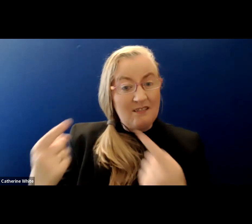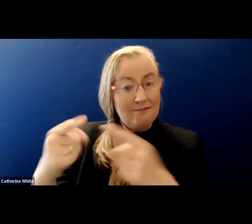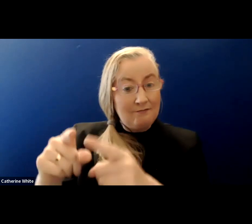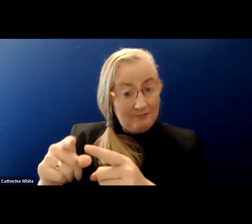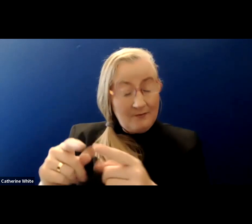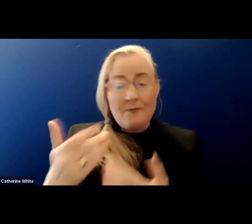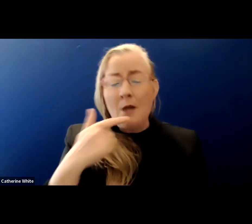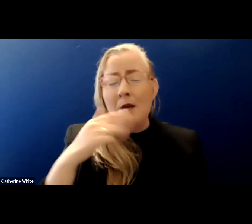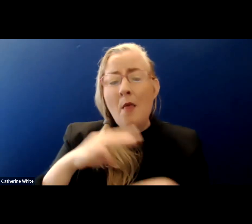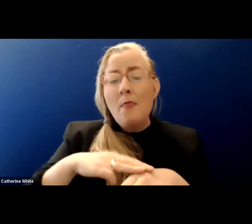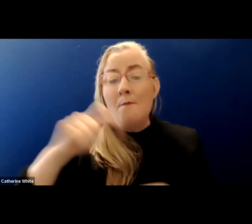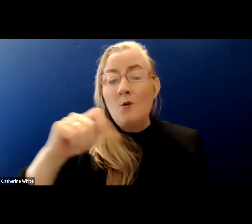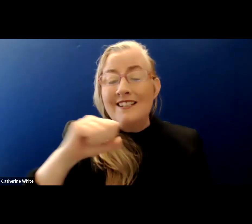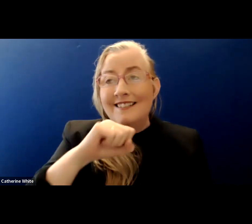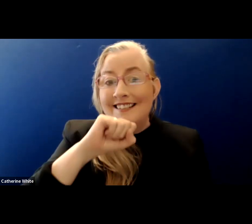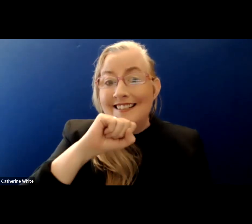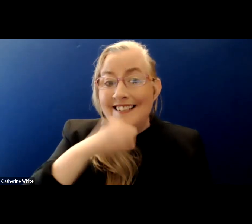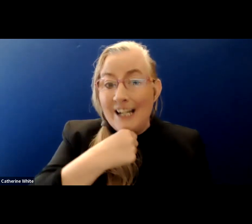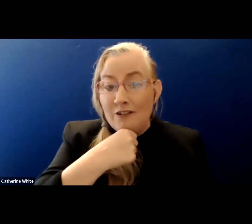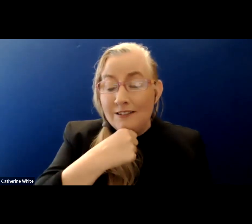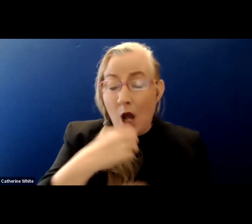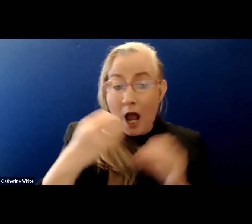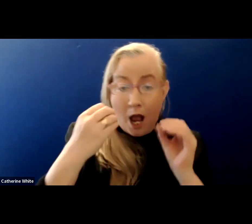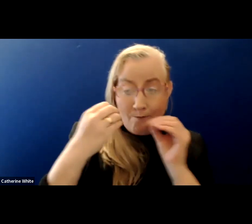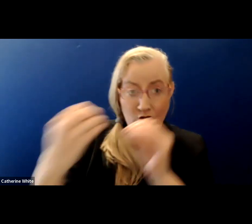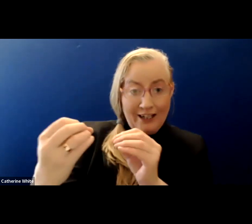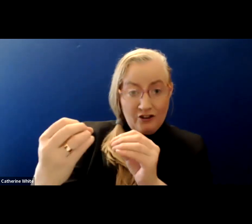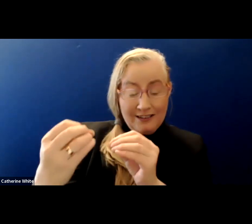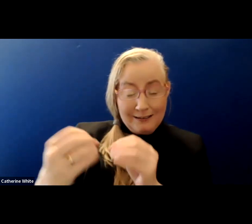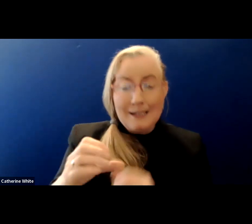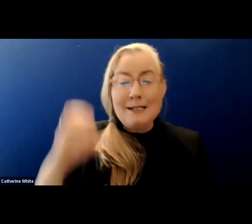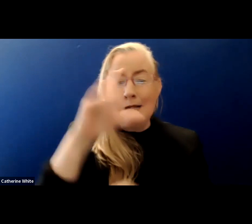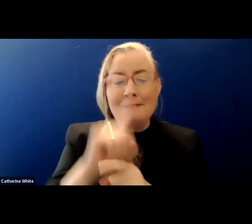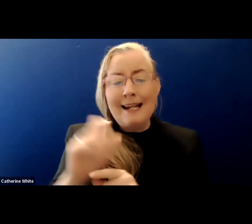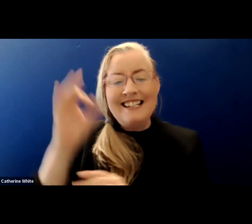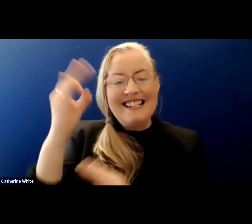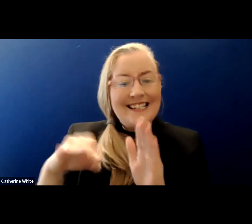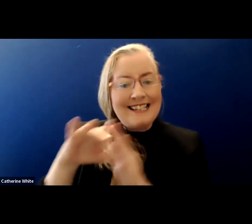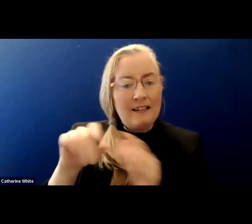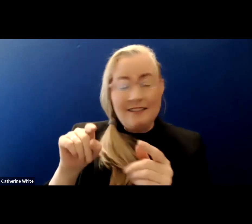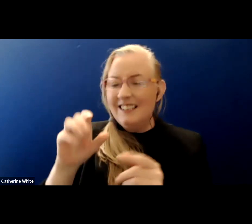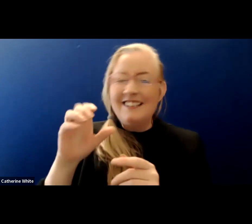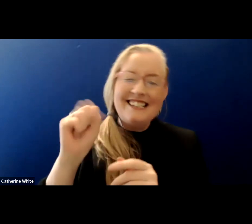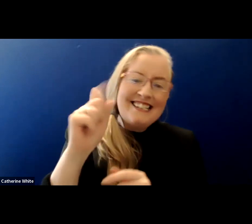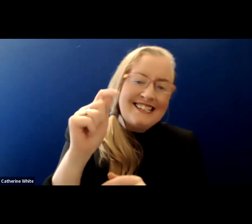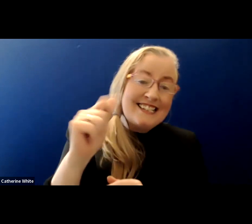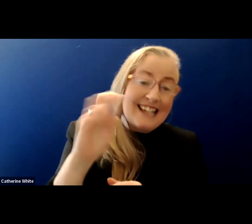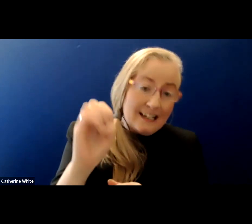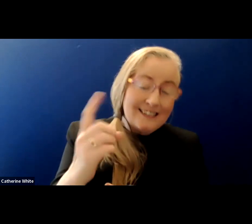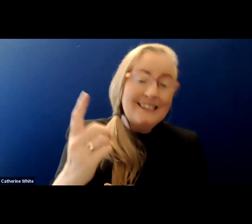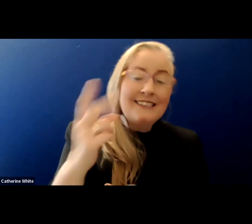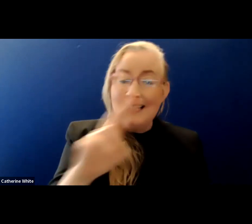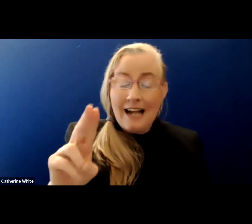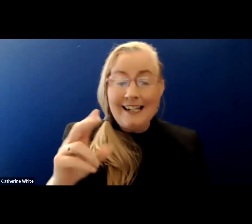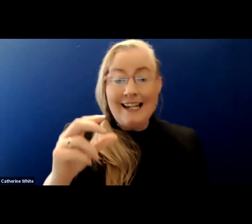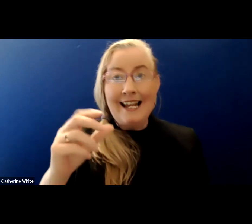Perhaps a more serious objection could be that it seems that states didn't intend or even